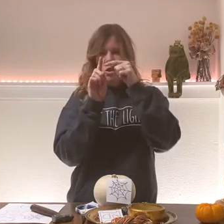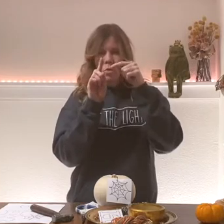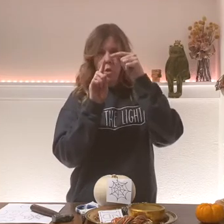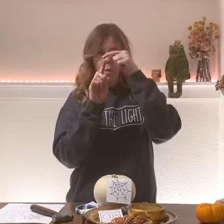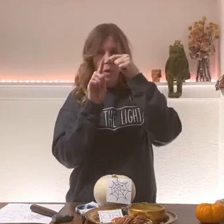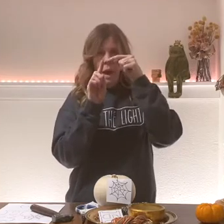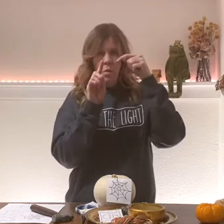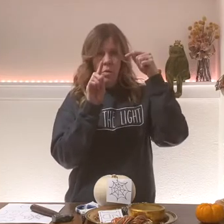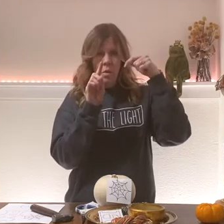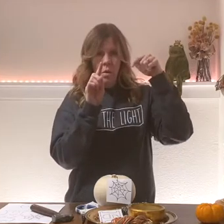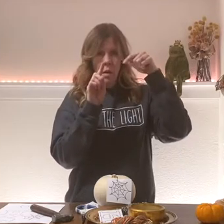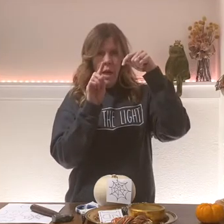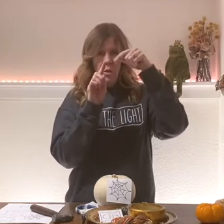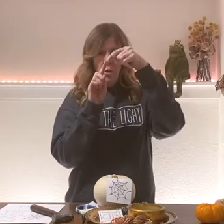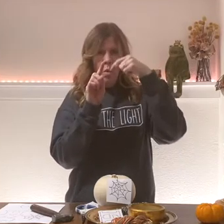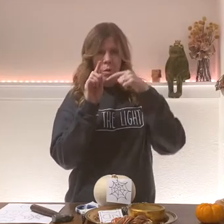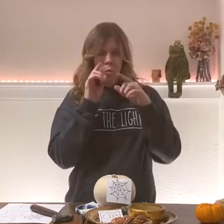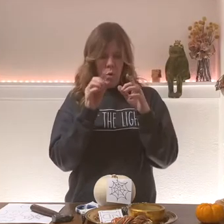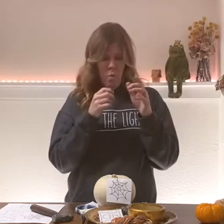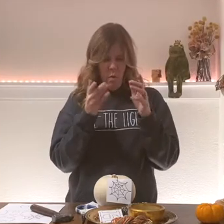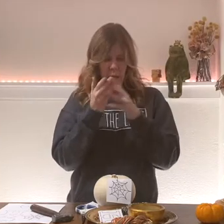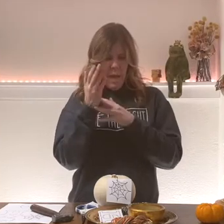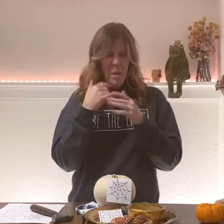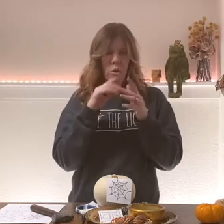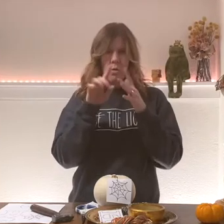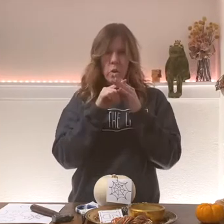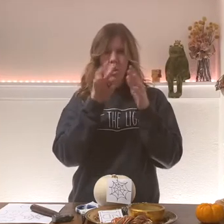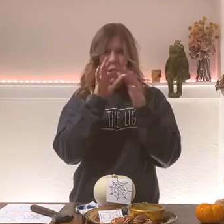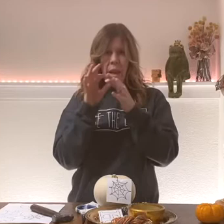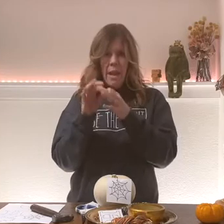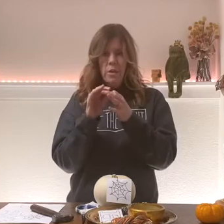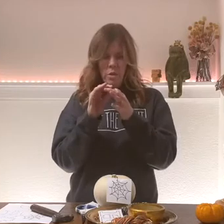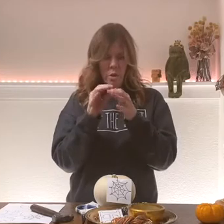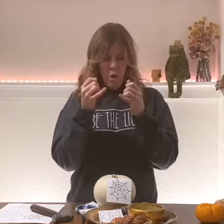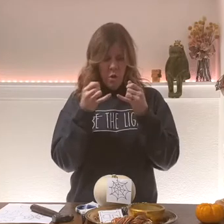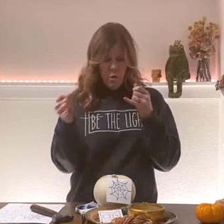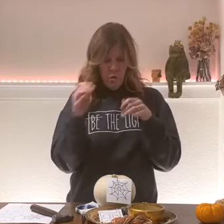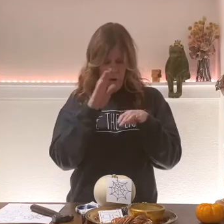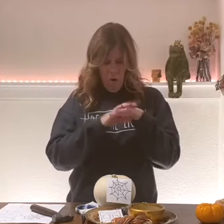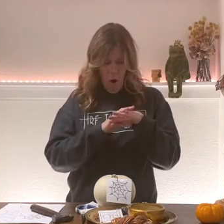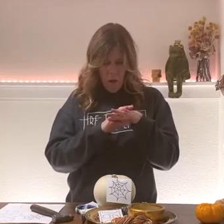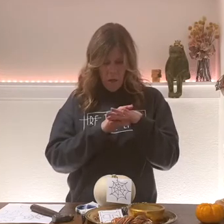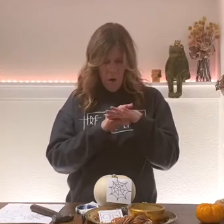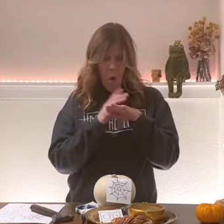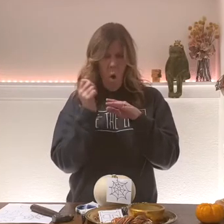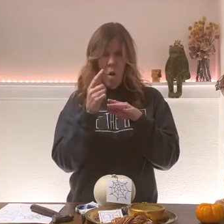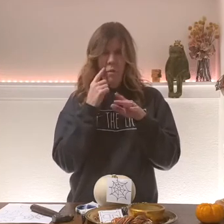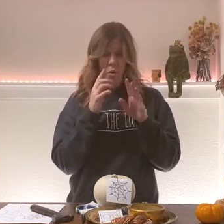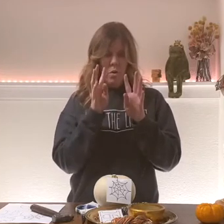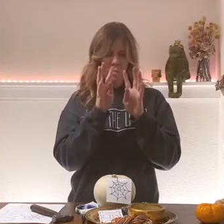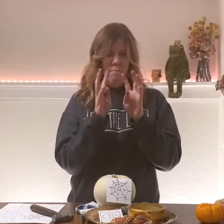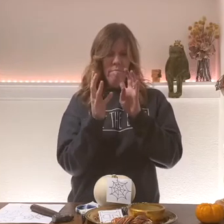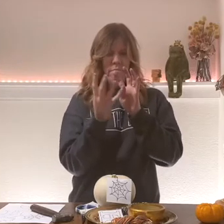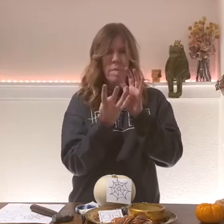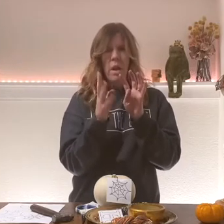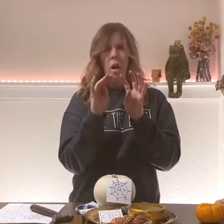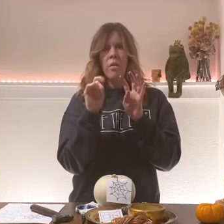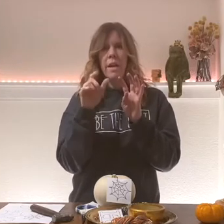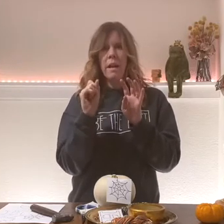loop around as you go through and you start to connect your string on all the nails that